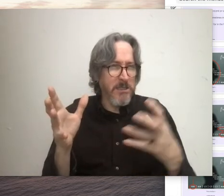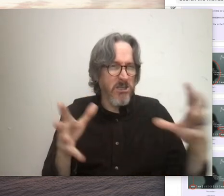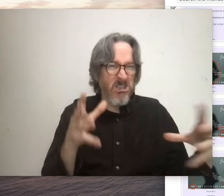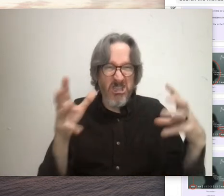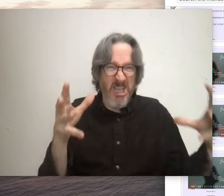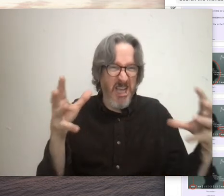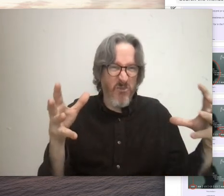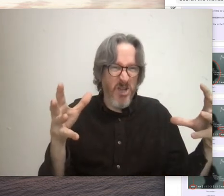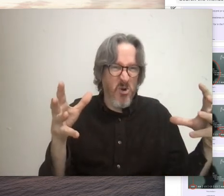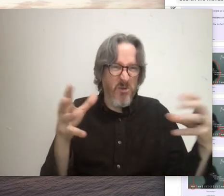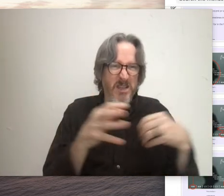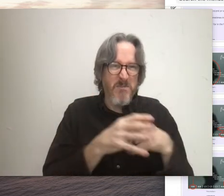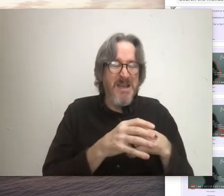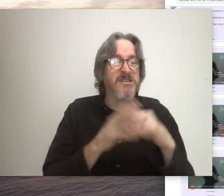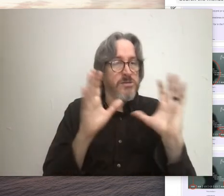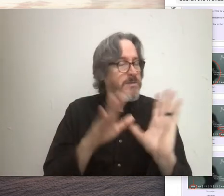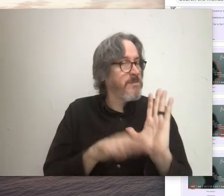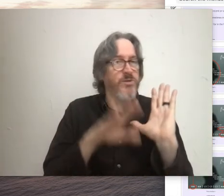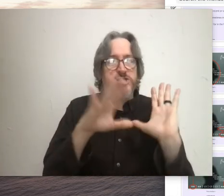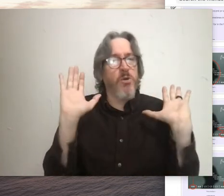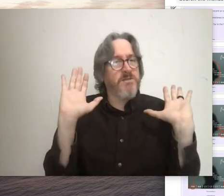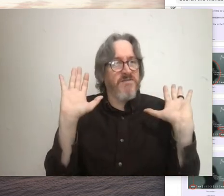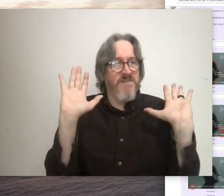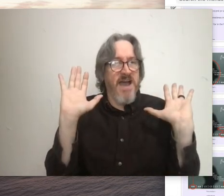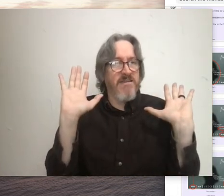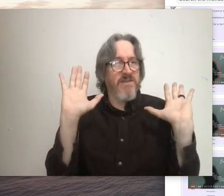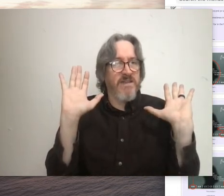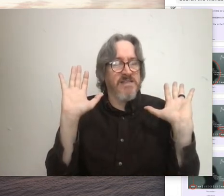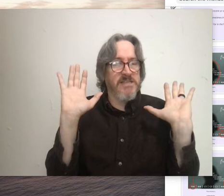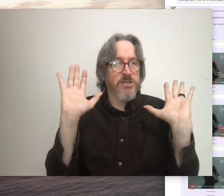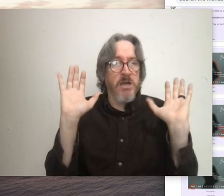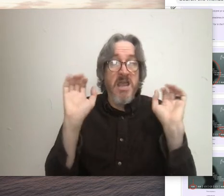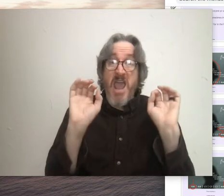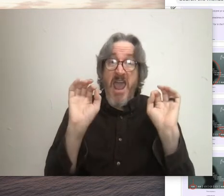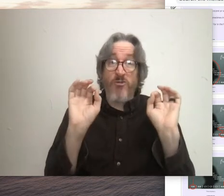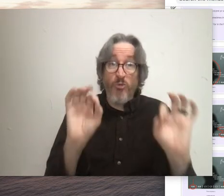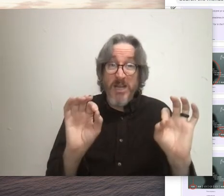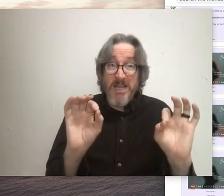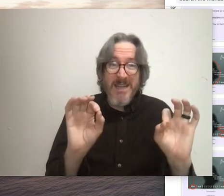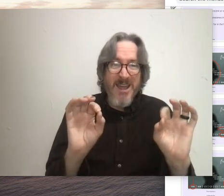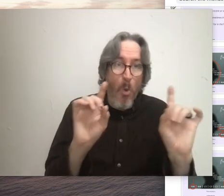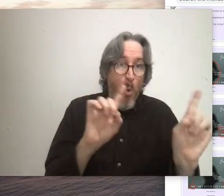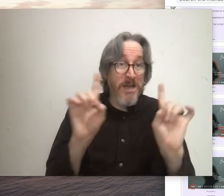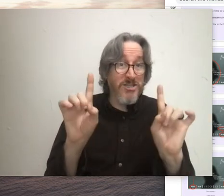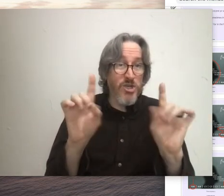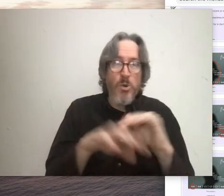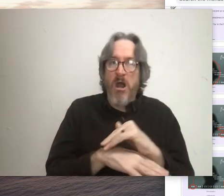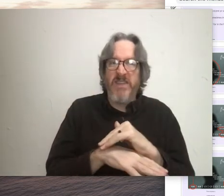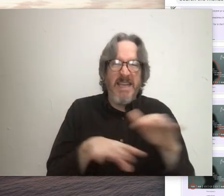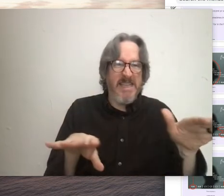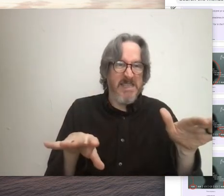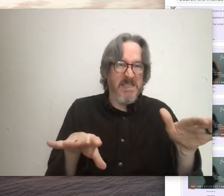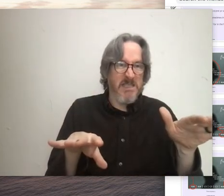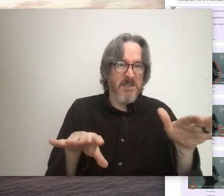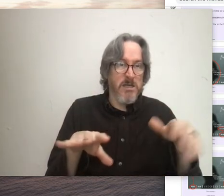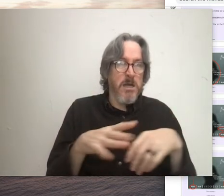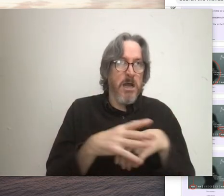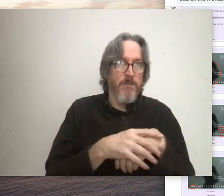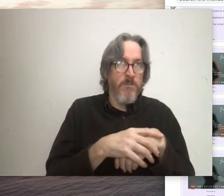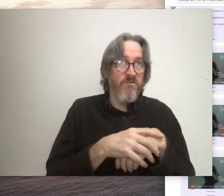confusing if we incorporate them. So sometimes we just go up to 5 and that's easier. And really, 1 and 2 are the